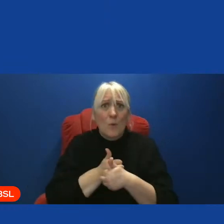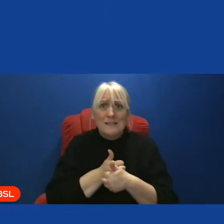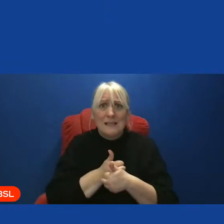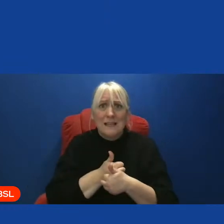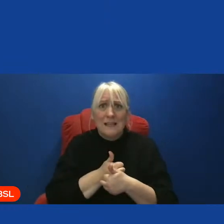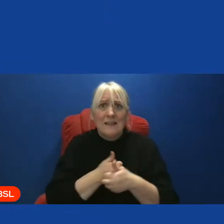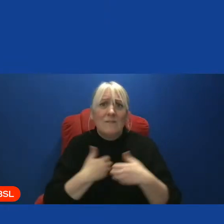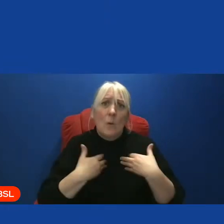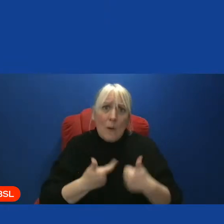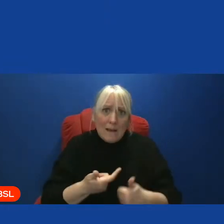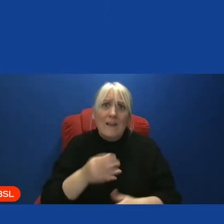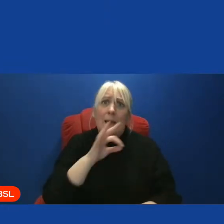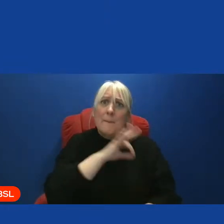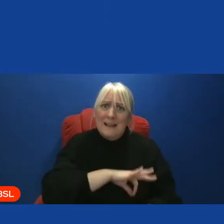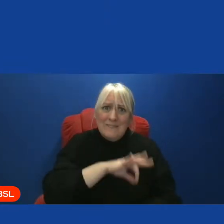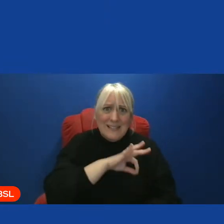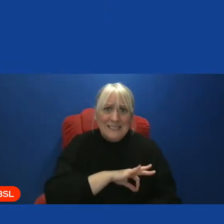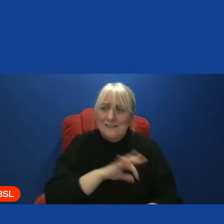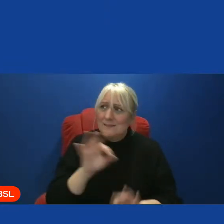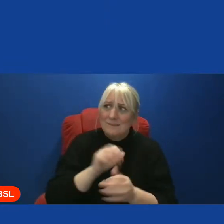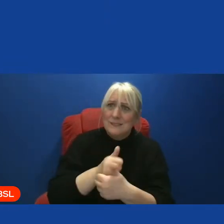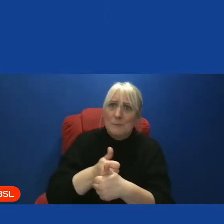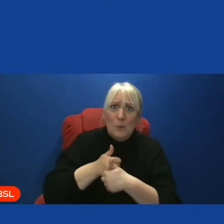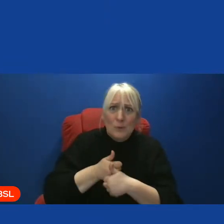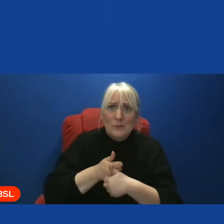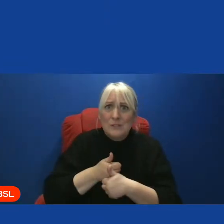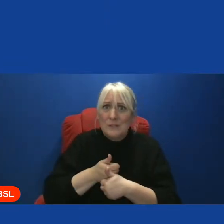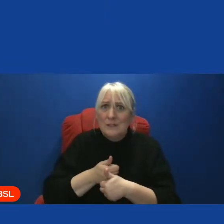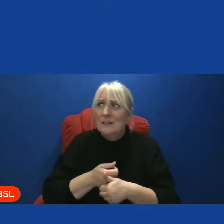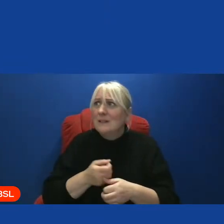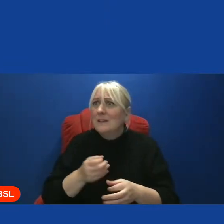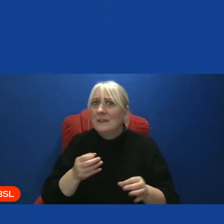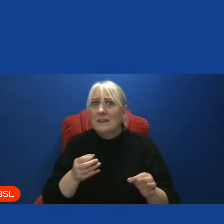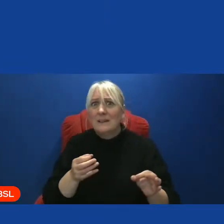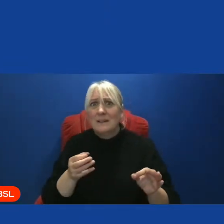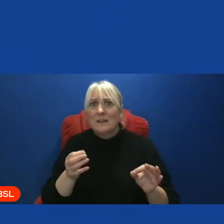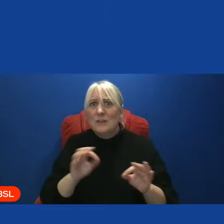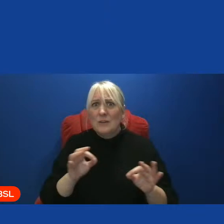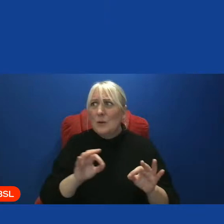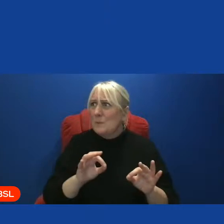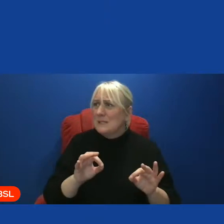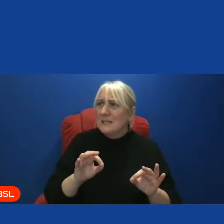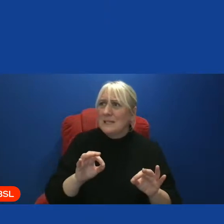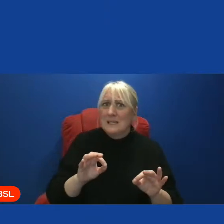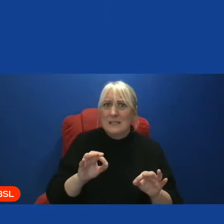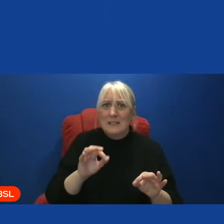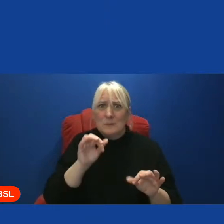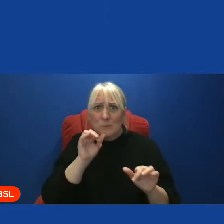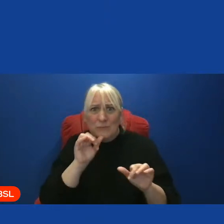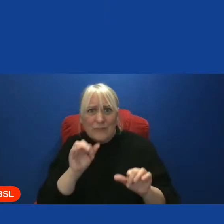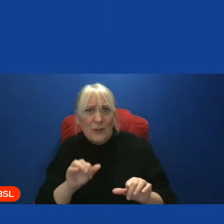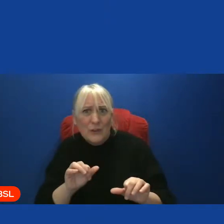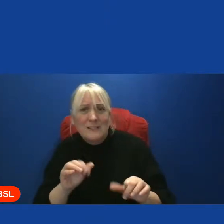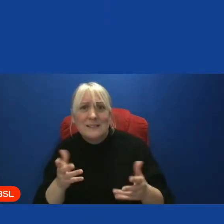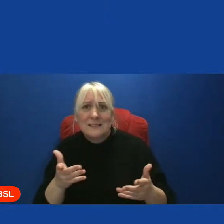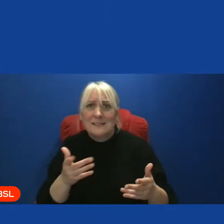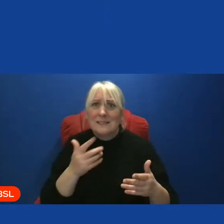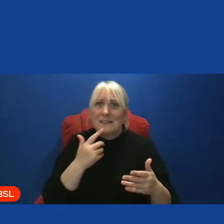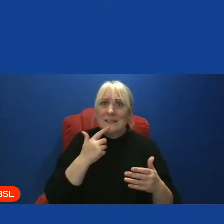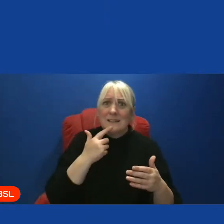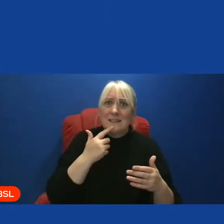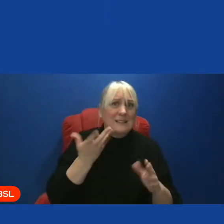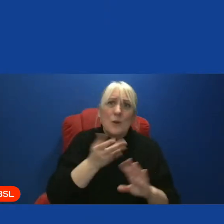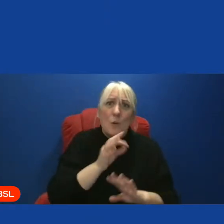for benefit. And I always say, nobody fares well. Why do we call it welfare? And there's no benefit in it, although a lot of people think there is. There